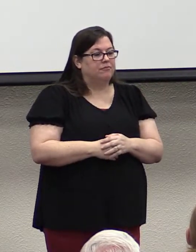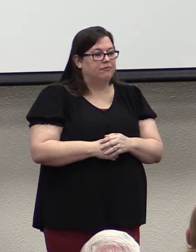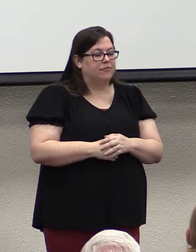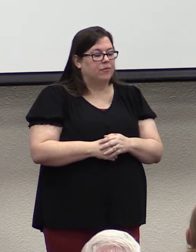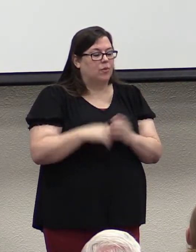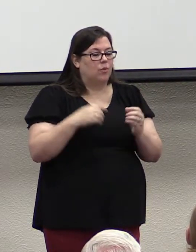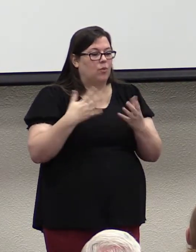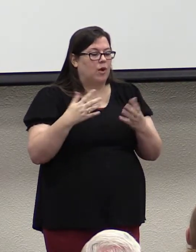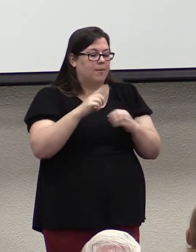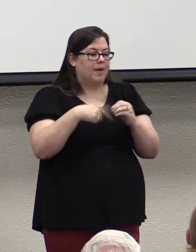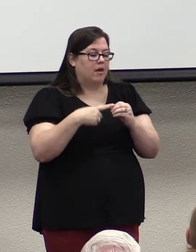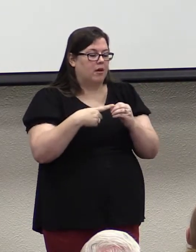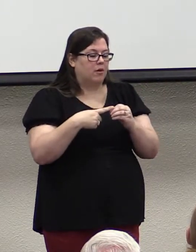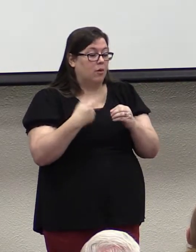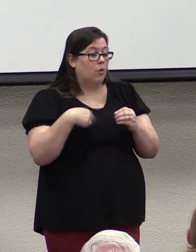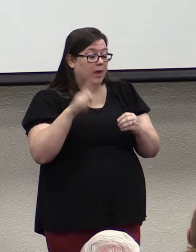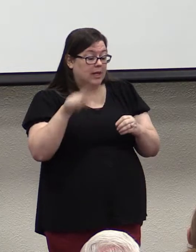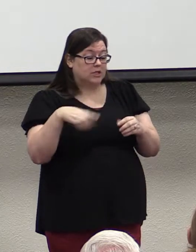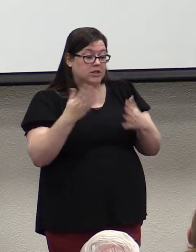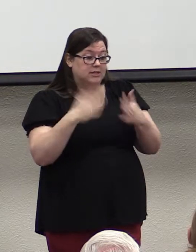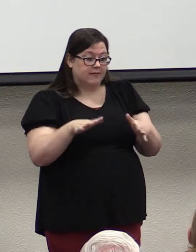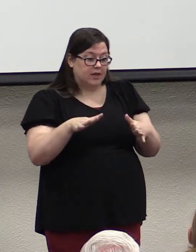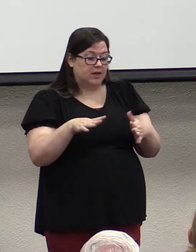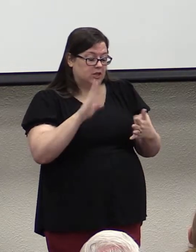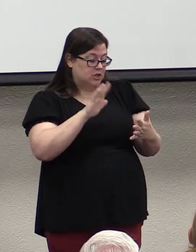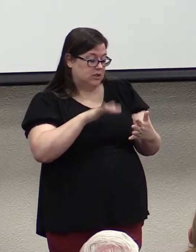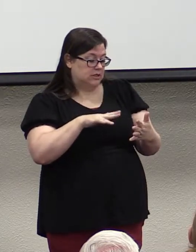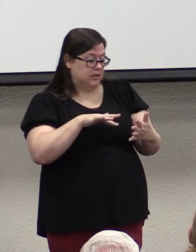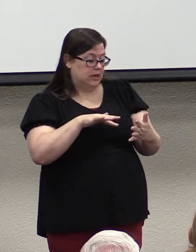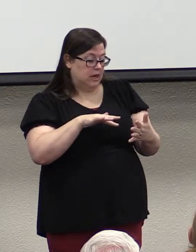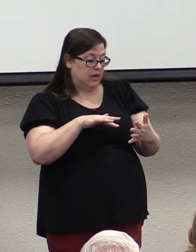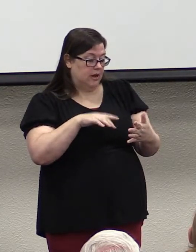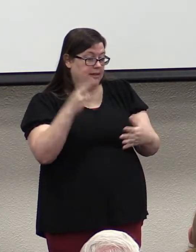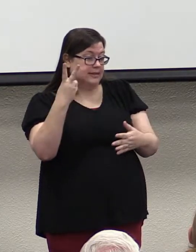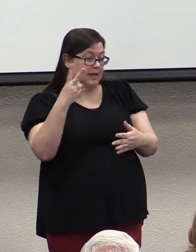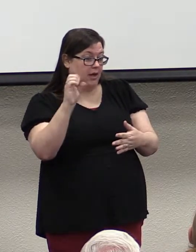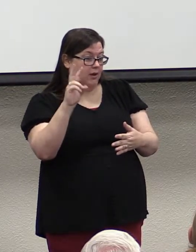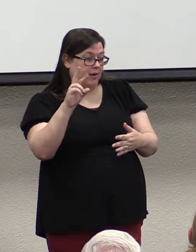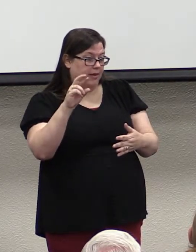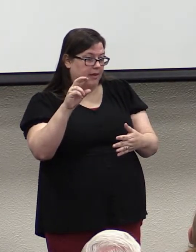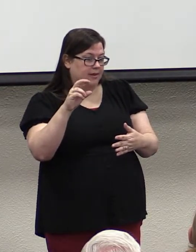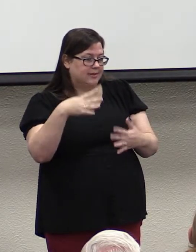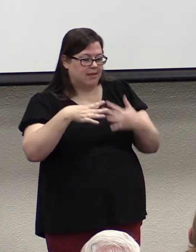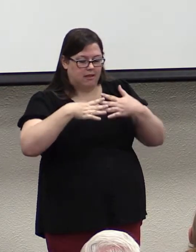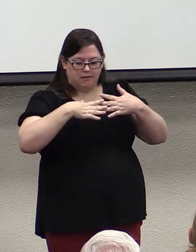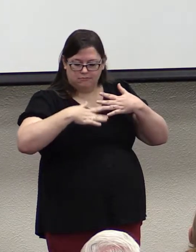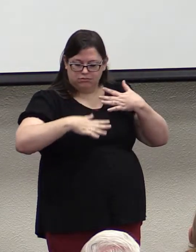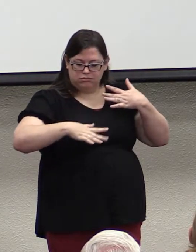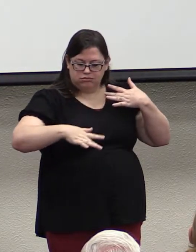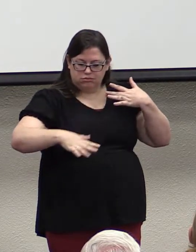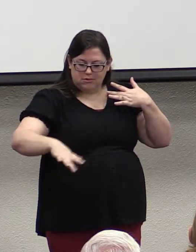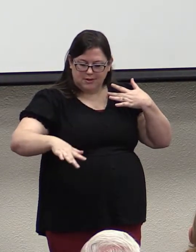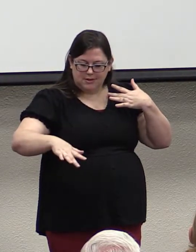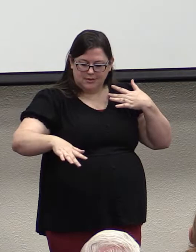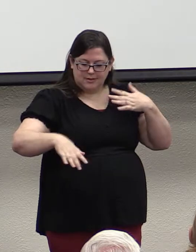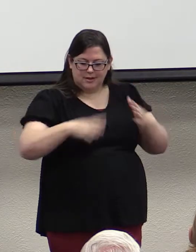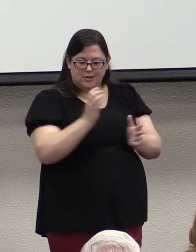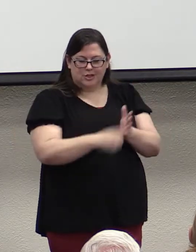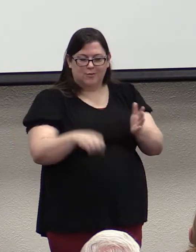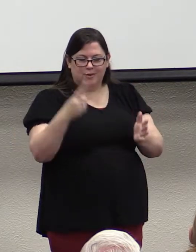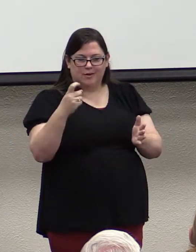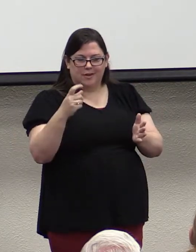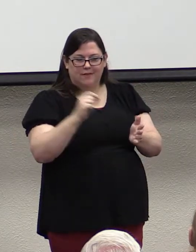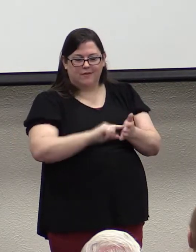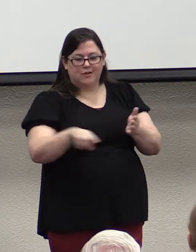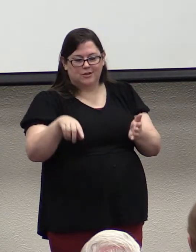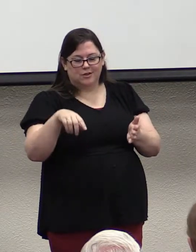What about, we just finished studying 2 Corinthians with Gibby. What about that list in 2 Corinthians chapter 11? Verse